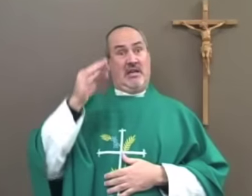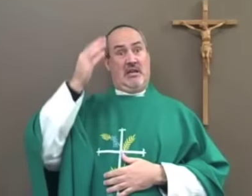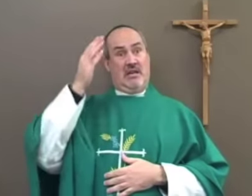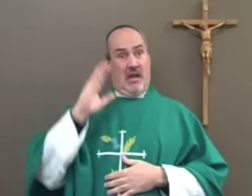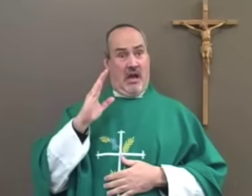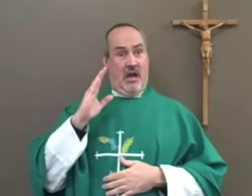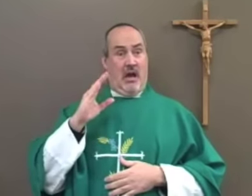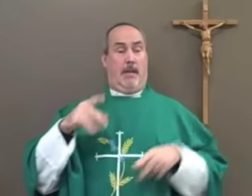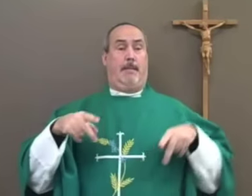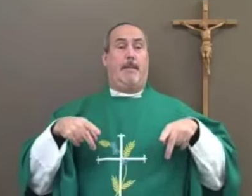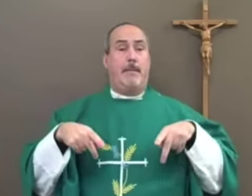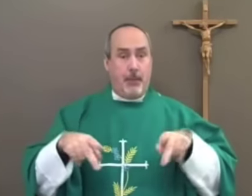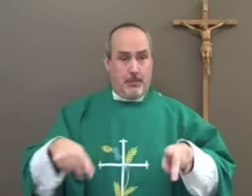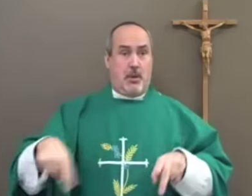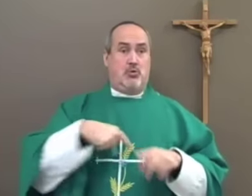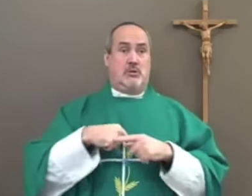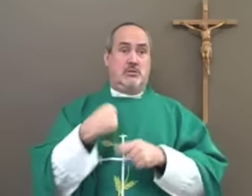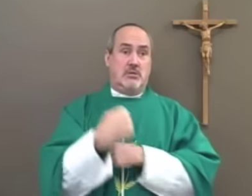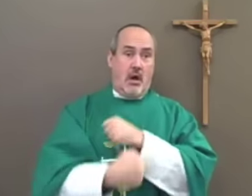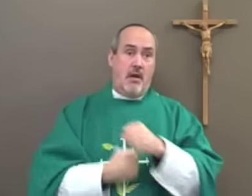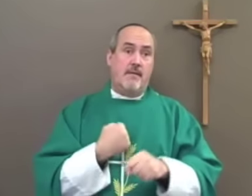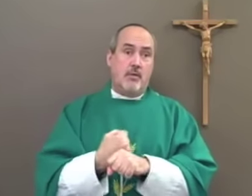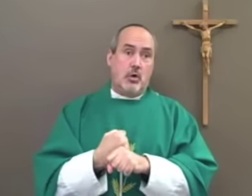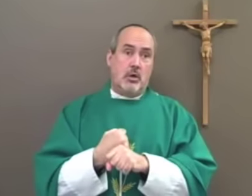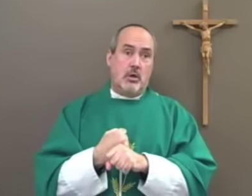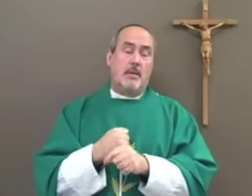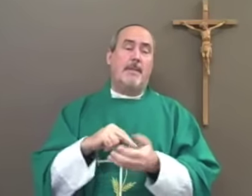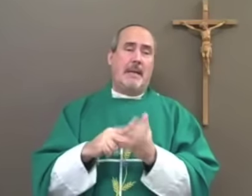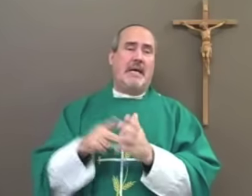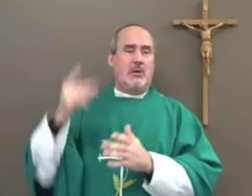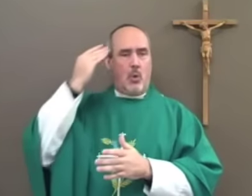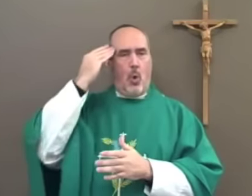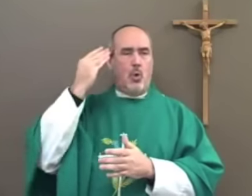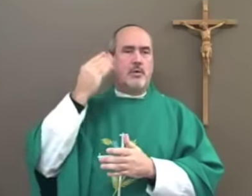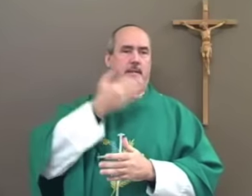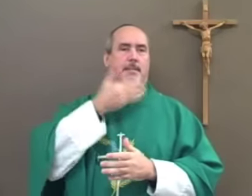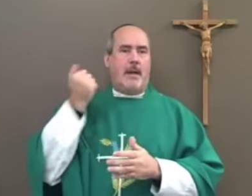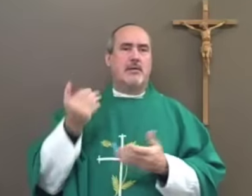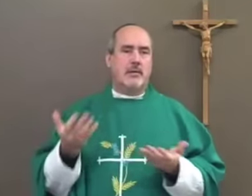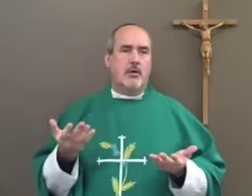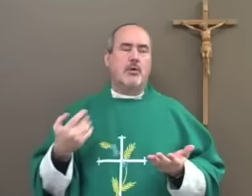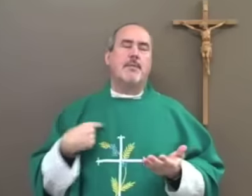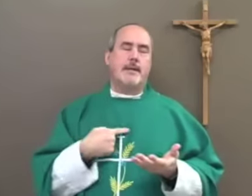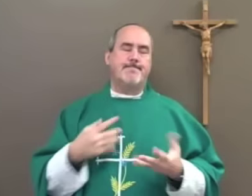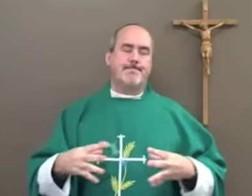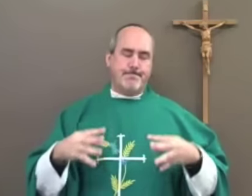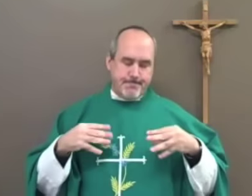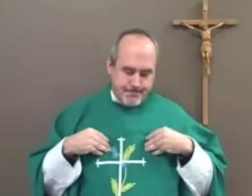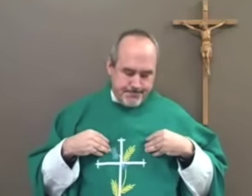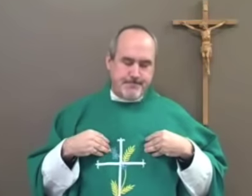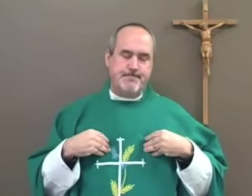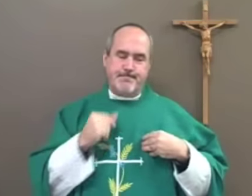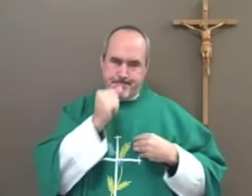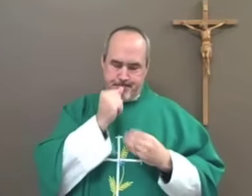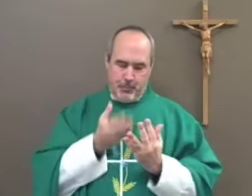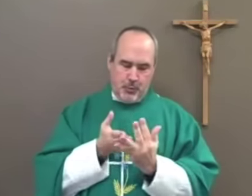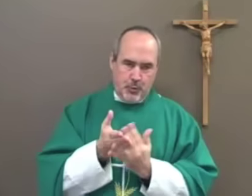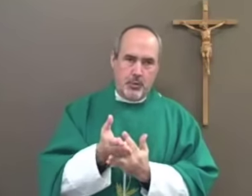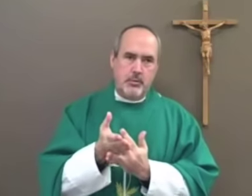to trust that God will give us what he wants us to have. And that when we're suffering, he knows best, and